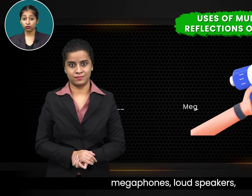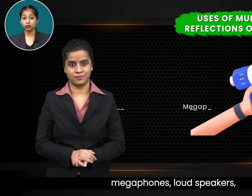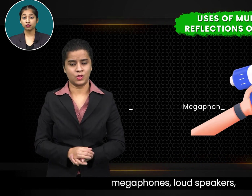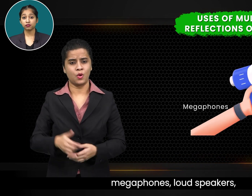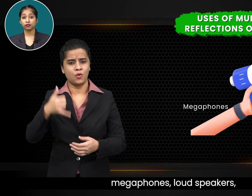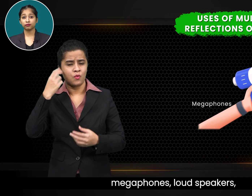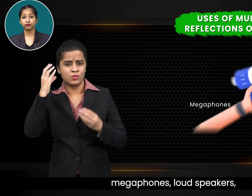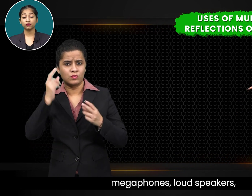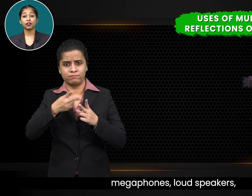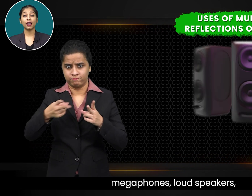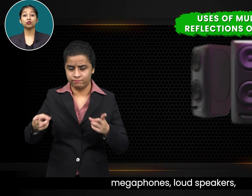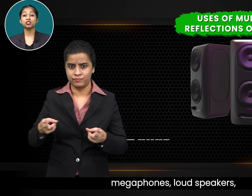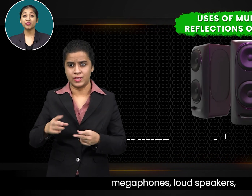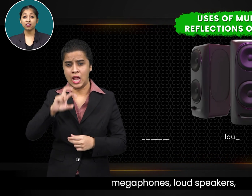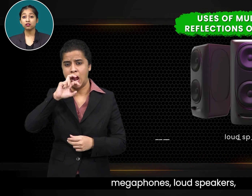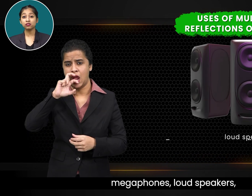megaphones,